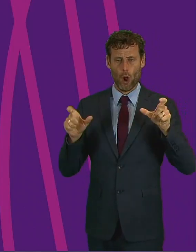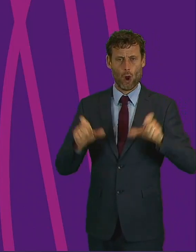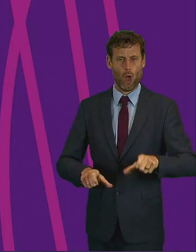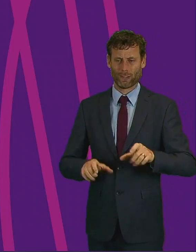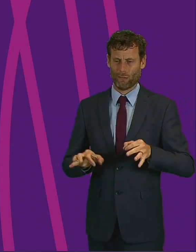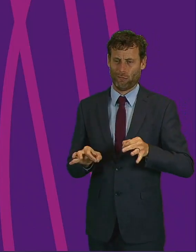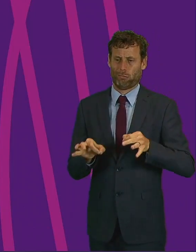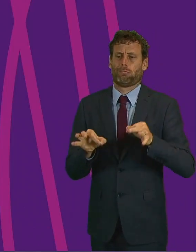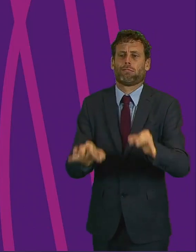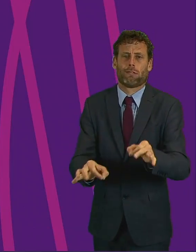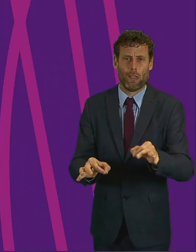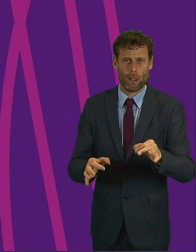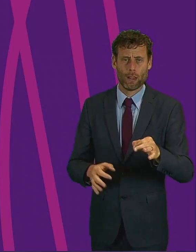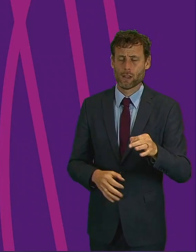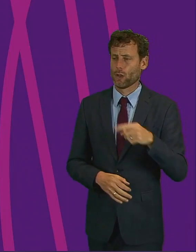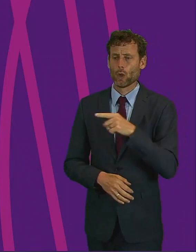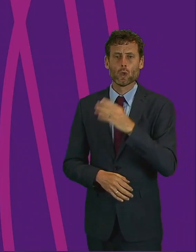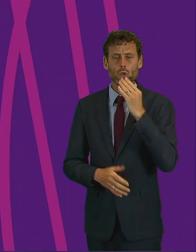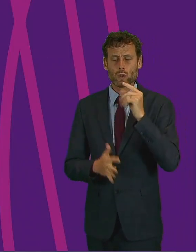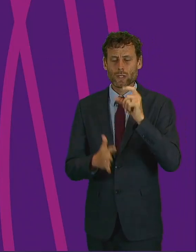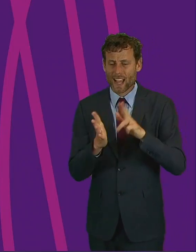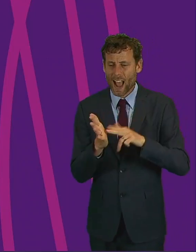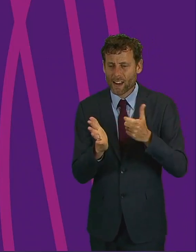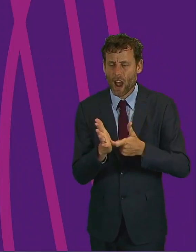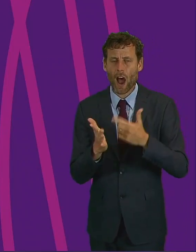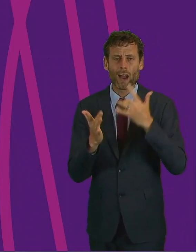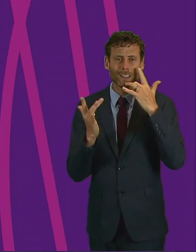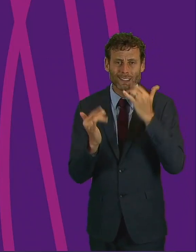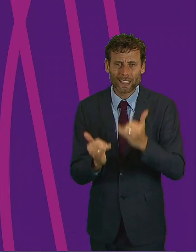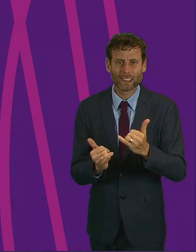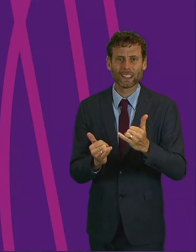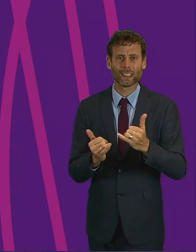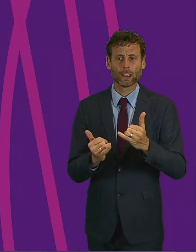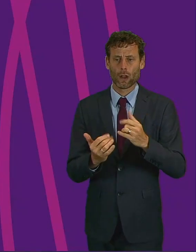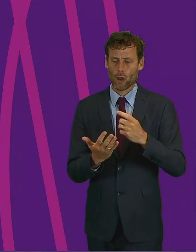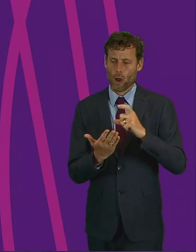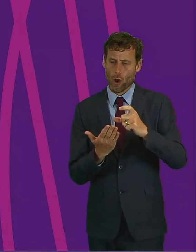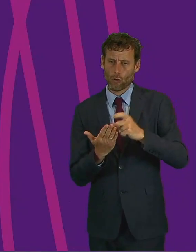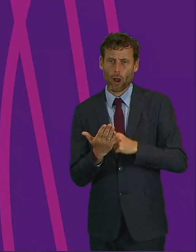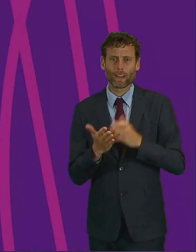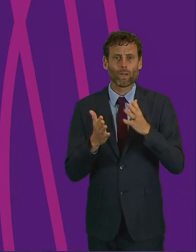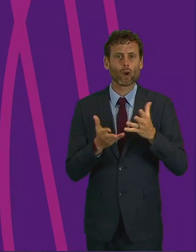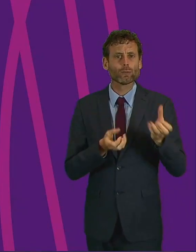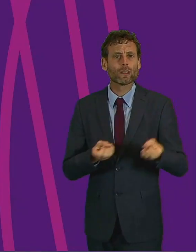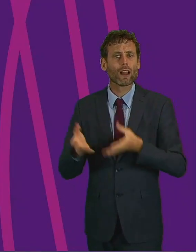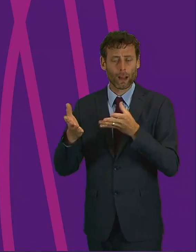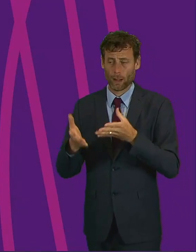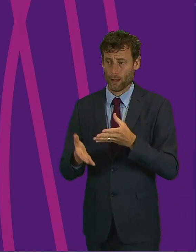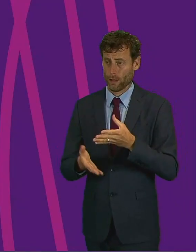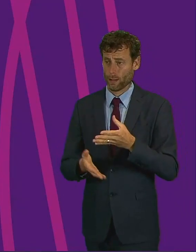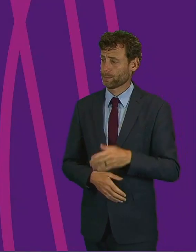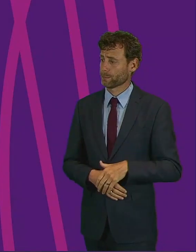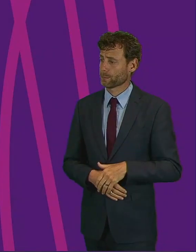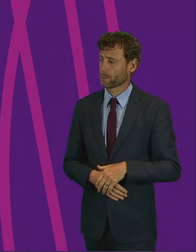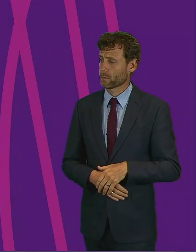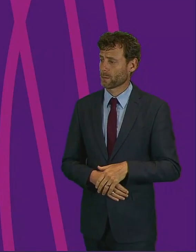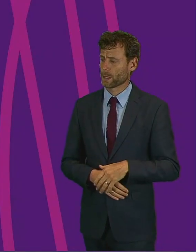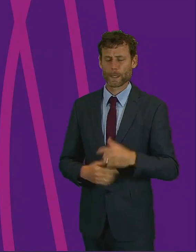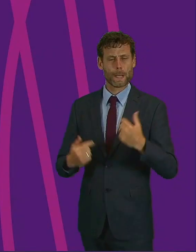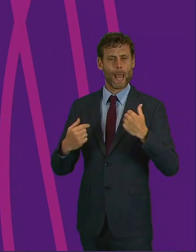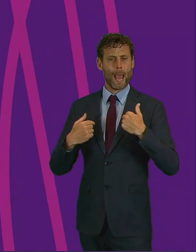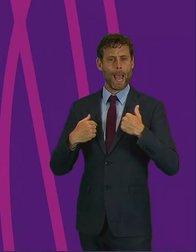for care homes, use of DNR and criteria for hospital admission? First Minister. I'm genuinely not